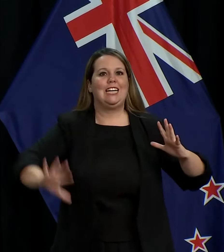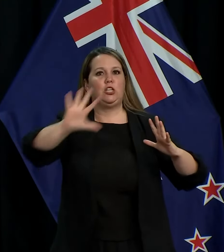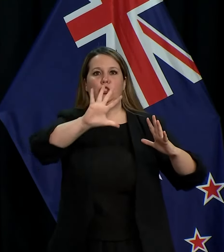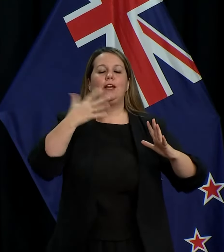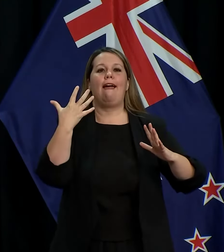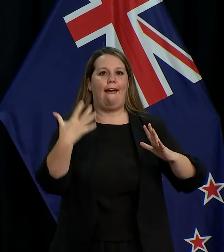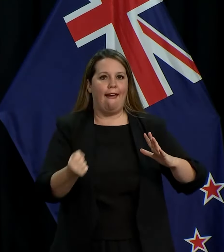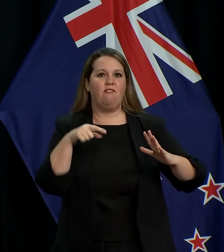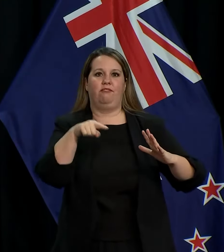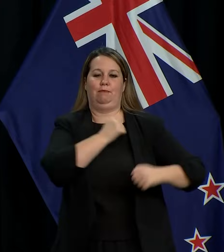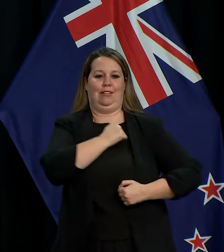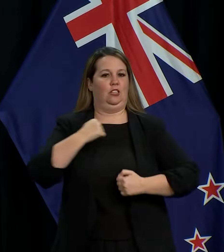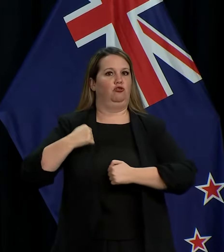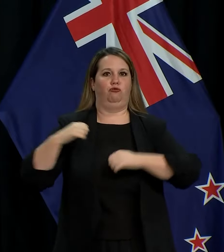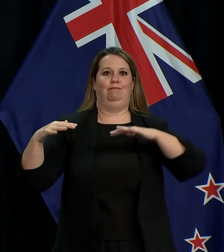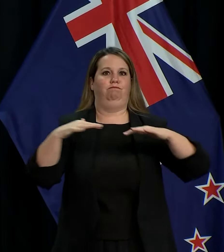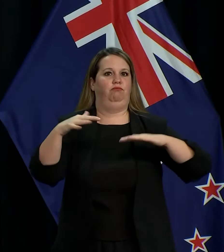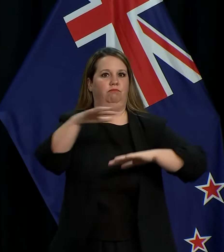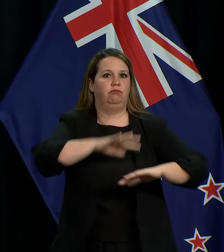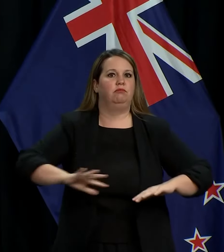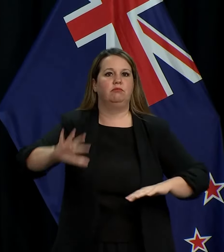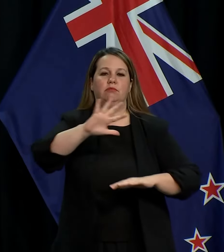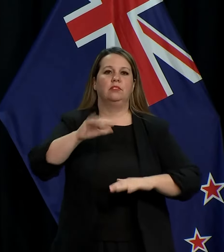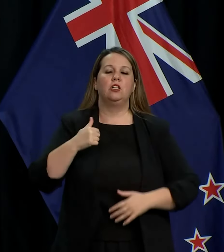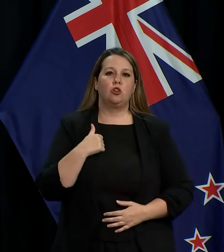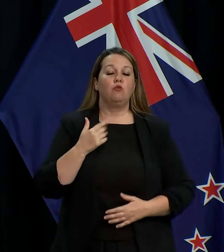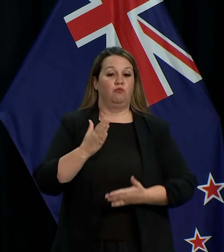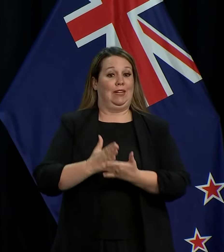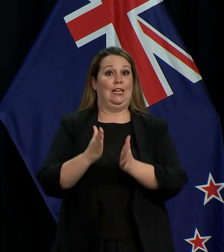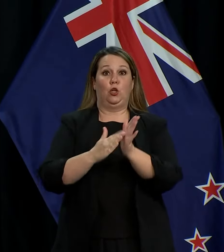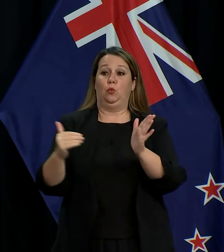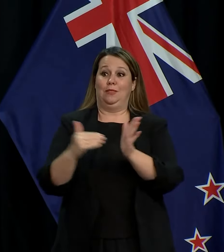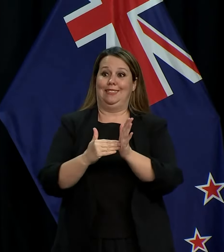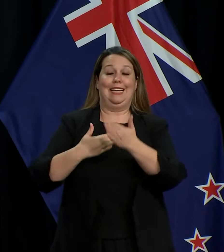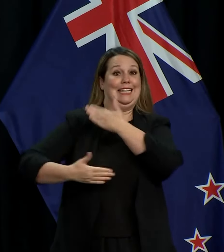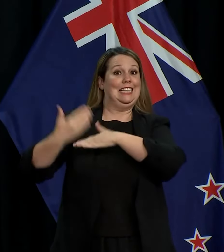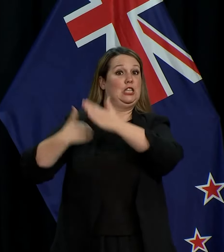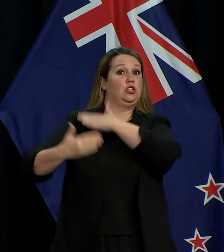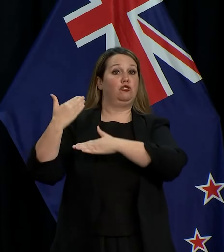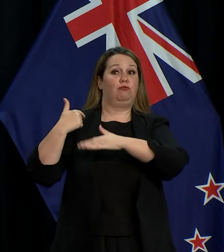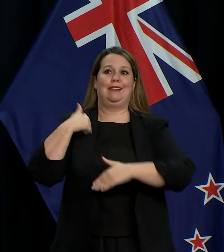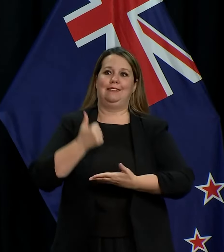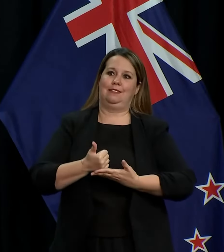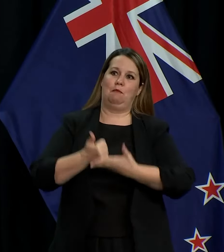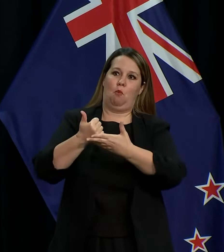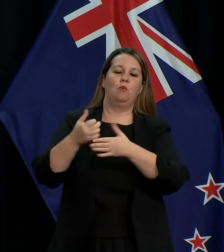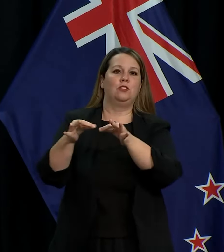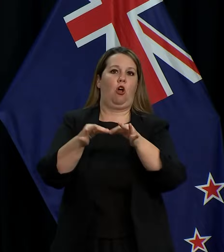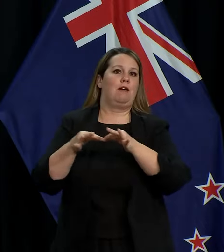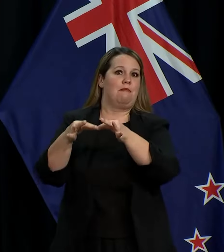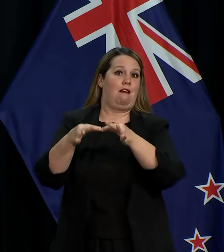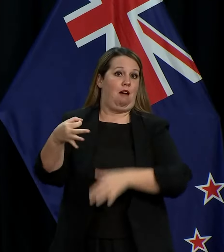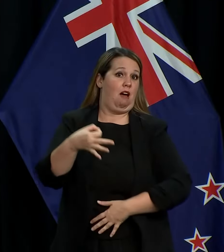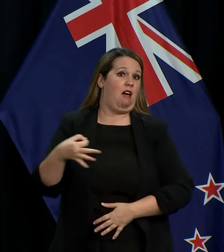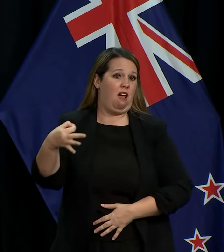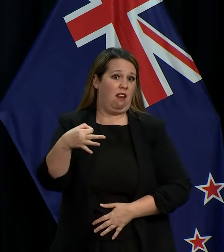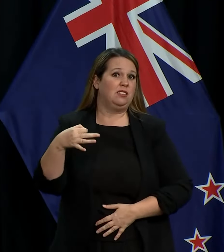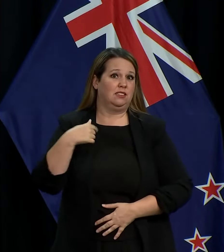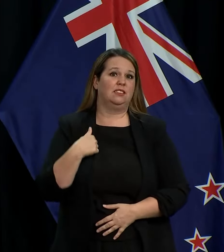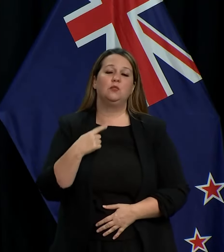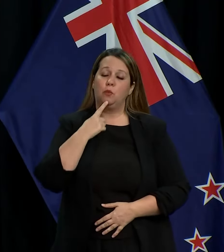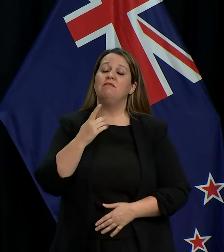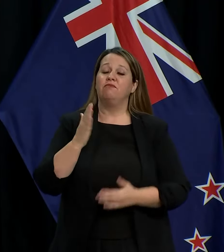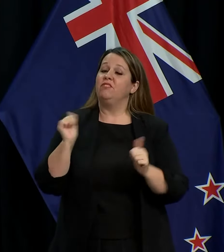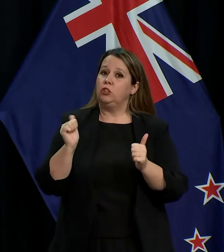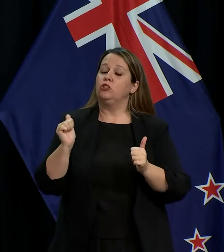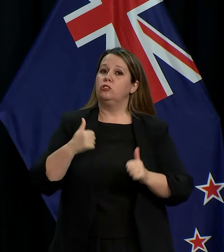with defence and security needs as they arise, and New Zealand has a history of doing that in the Solomon Islands. We are raising those concerns directly. We have